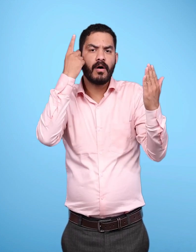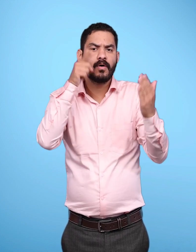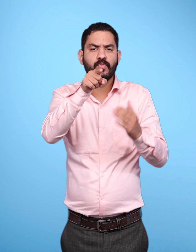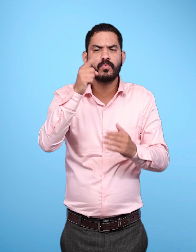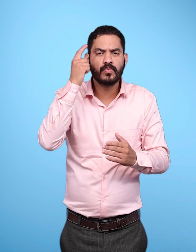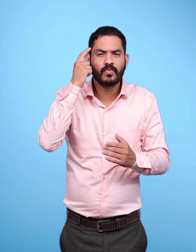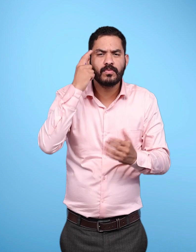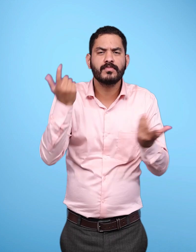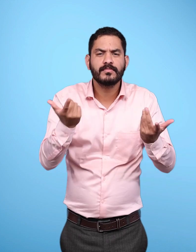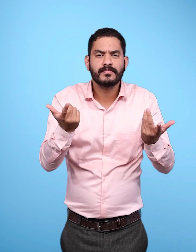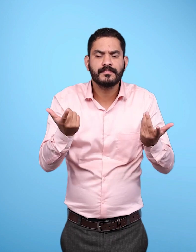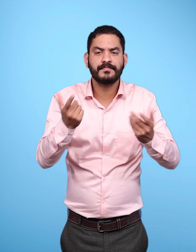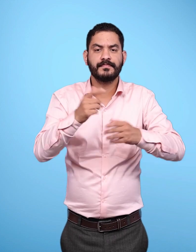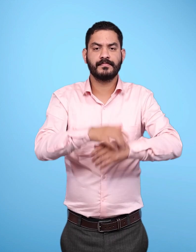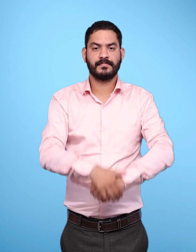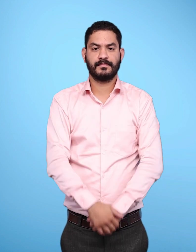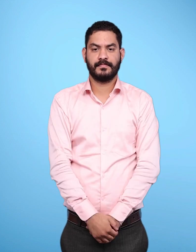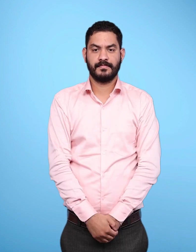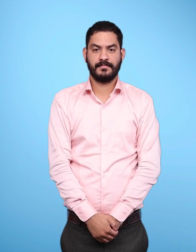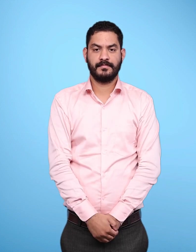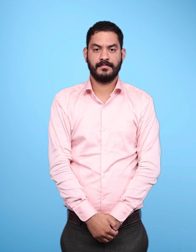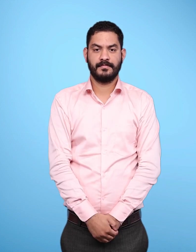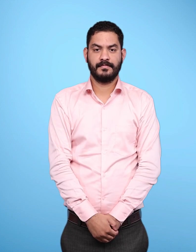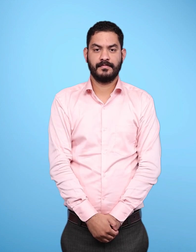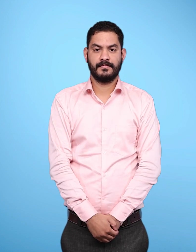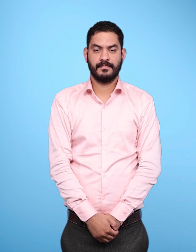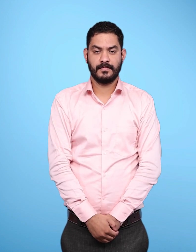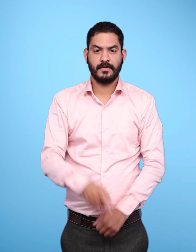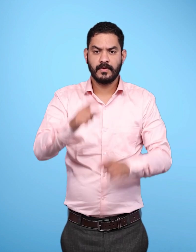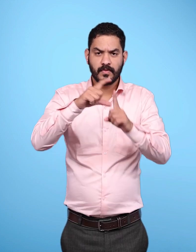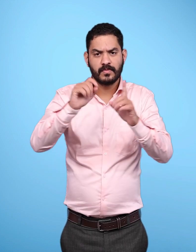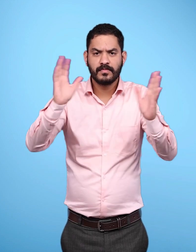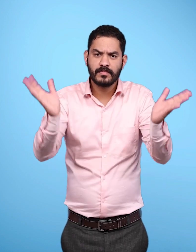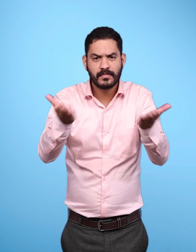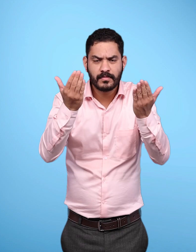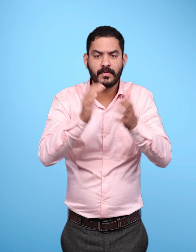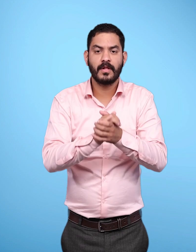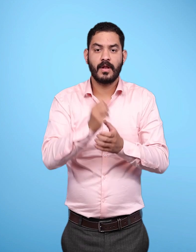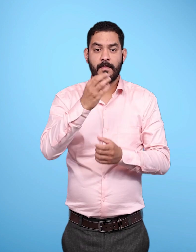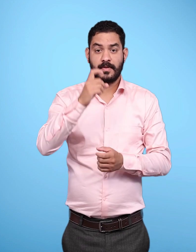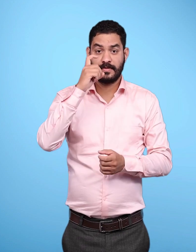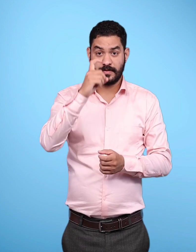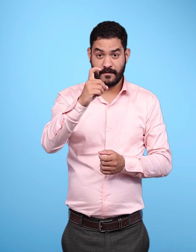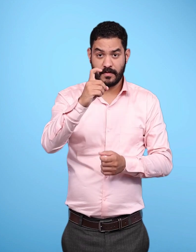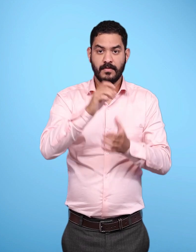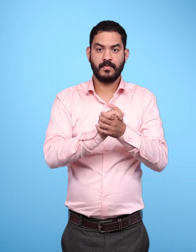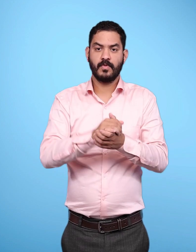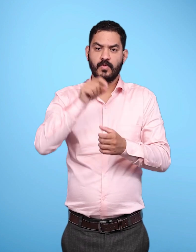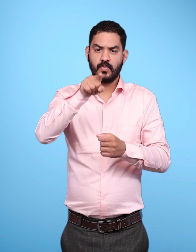Give reasons for your answer. Let's do. 7. If you